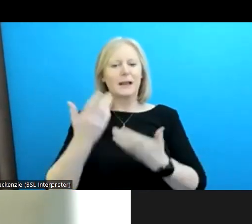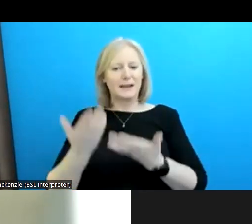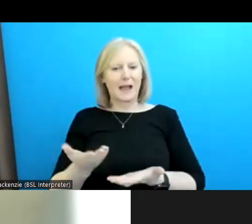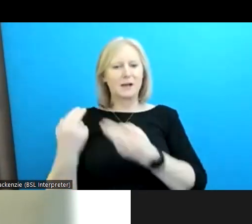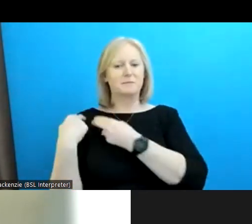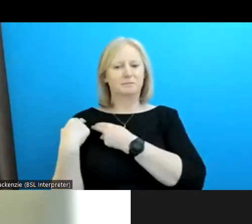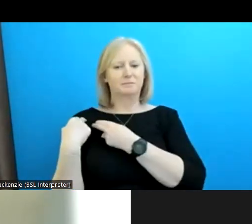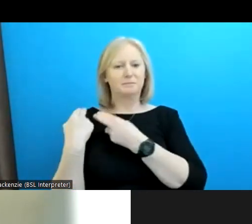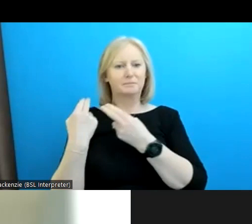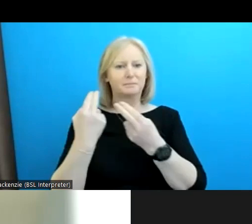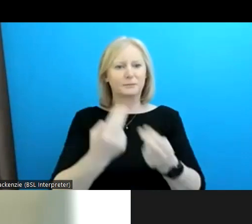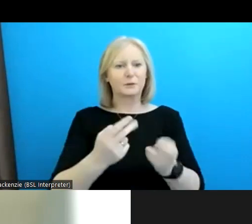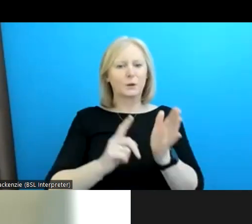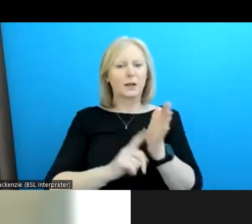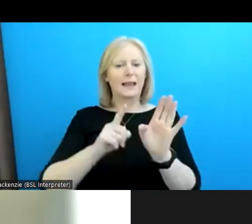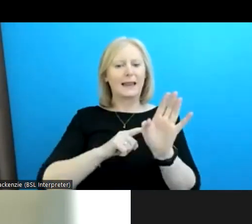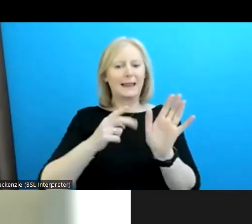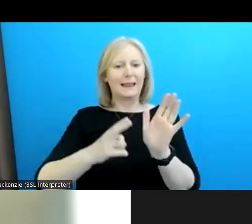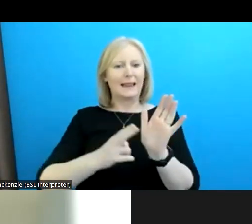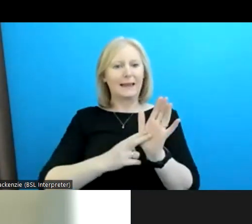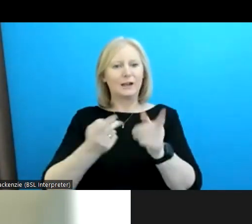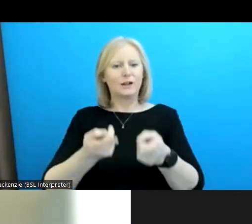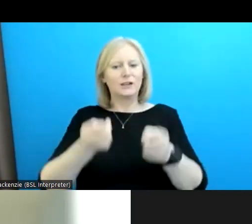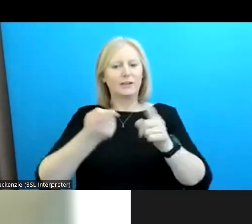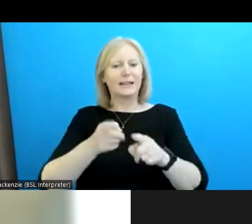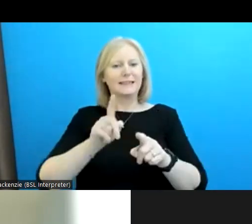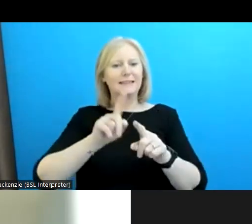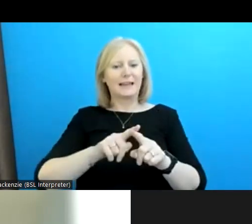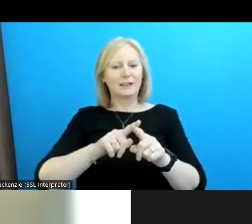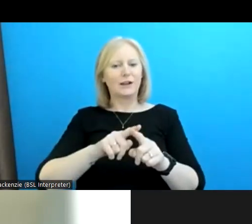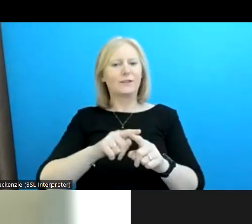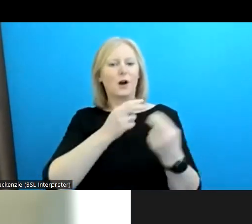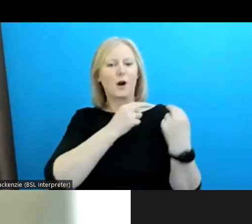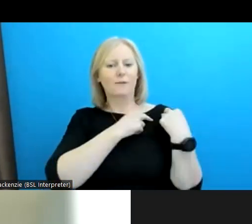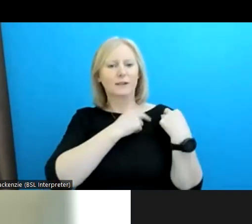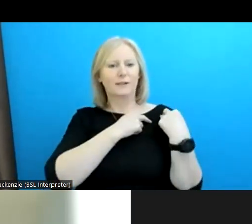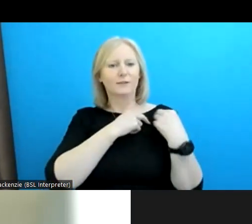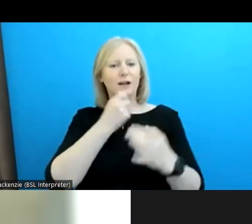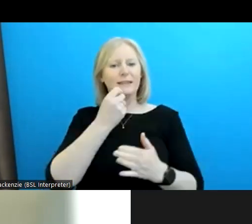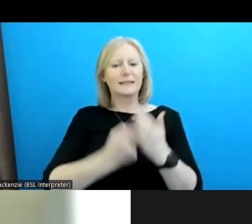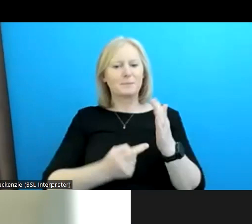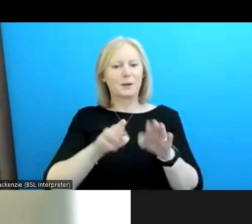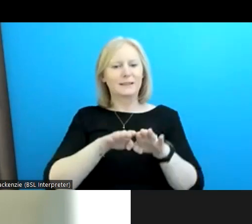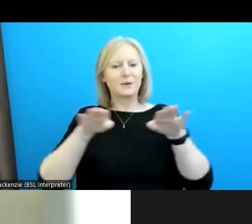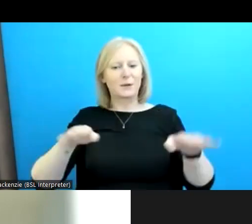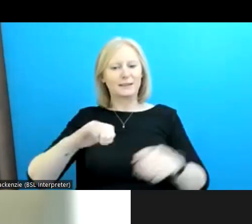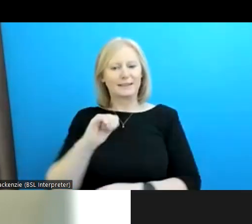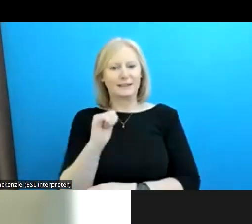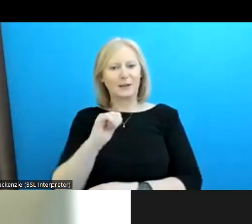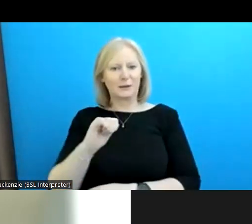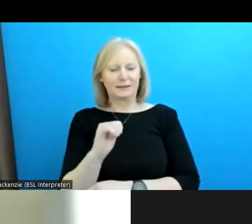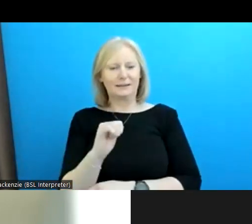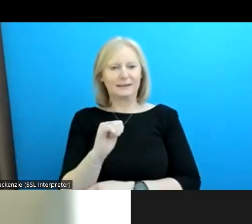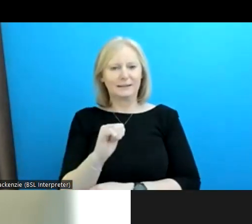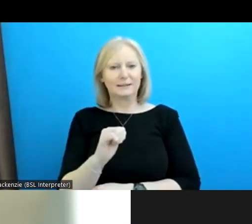to Lynn Buonaro, who is the Chief Executive Officer for Disability Equality Scotland, thank you so much, Lynn, for having us here